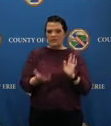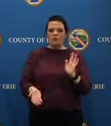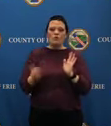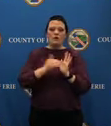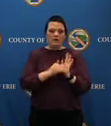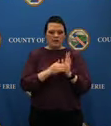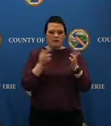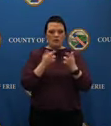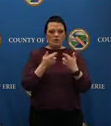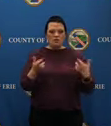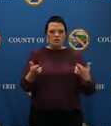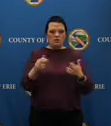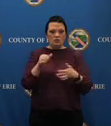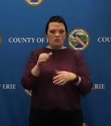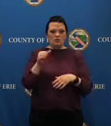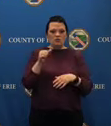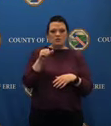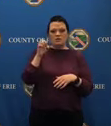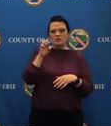again, our resource page,